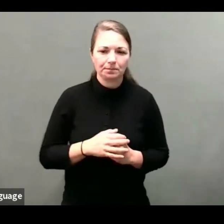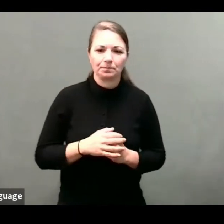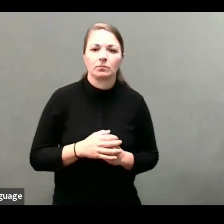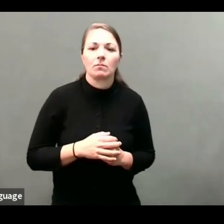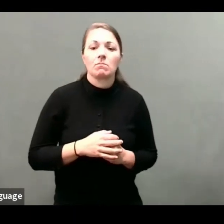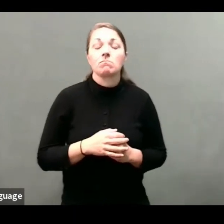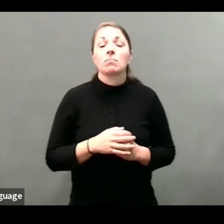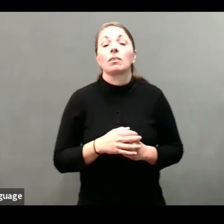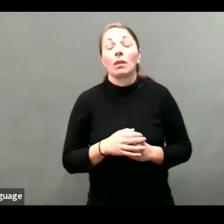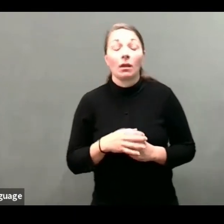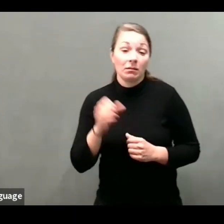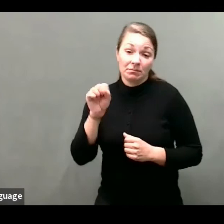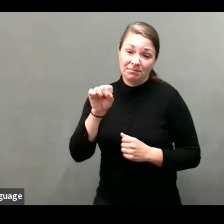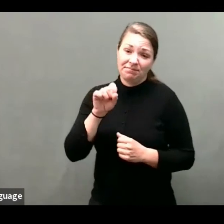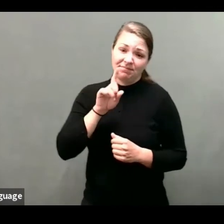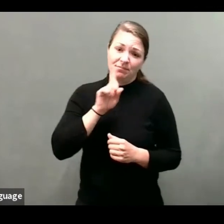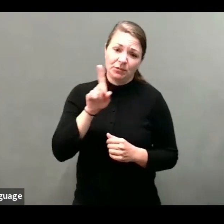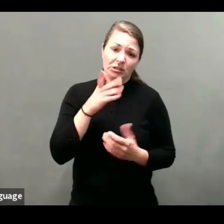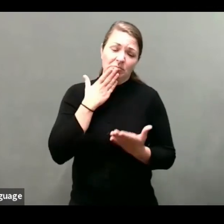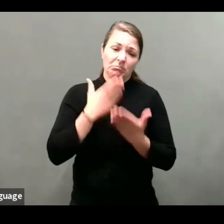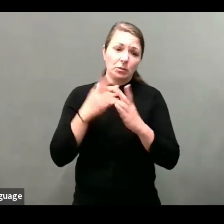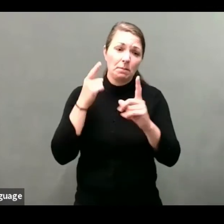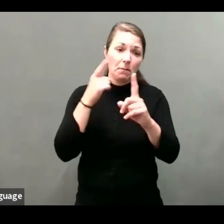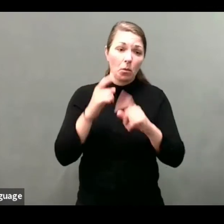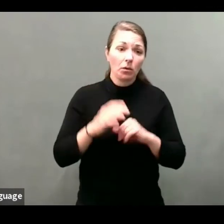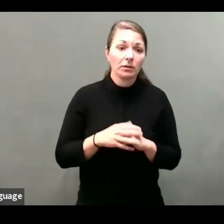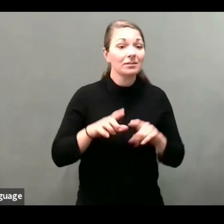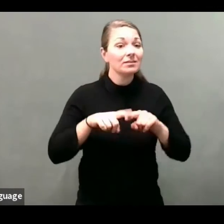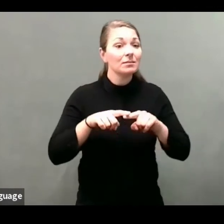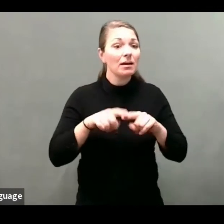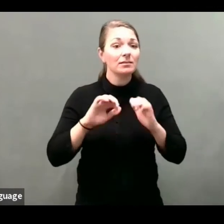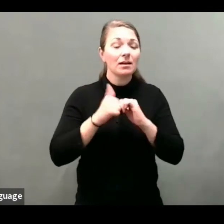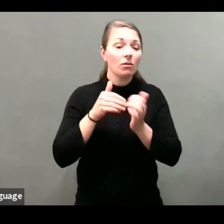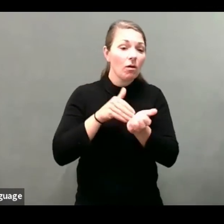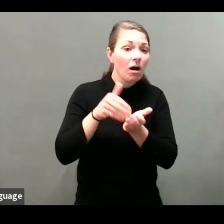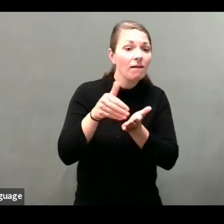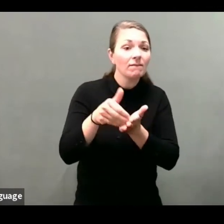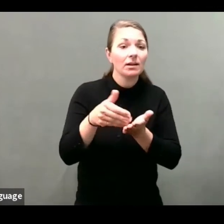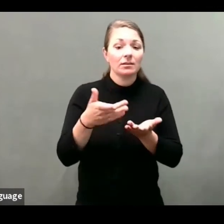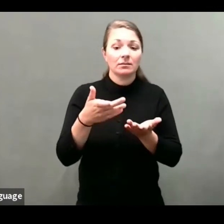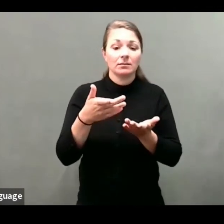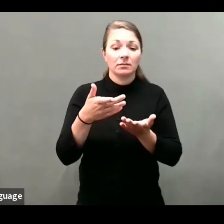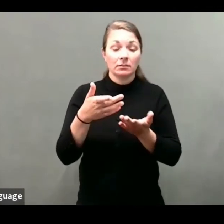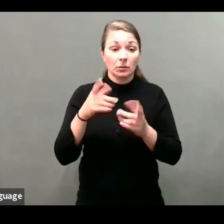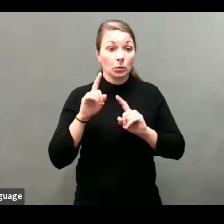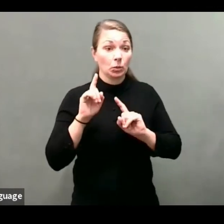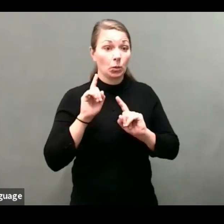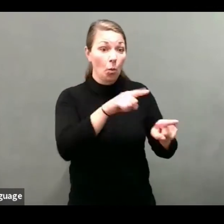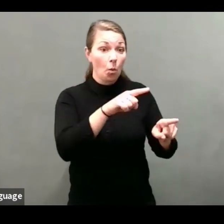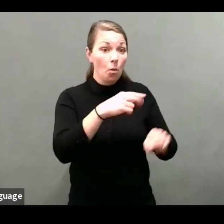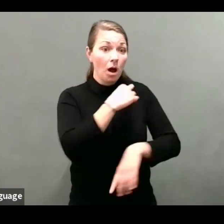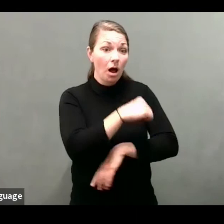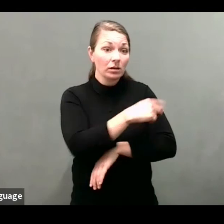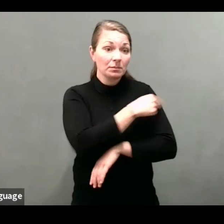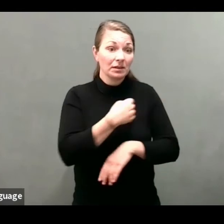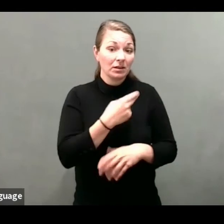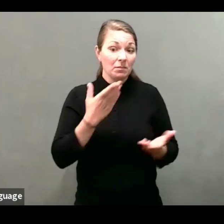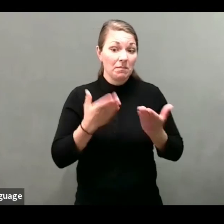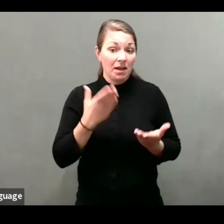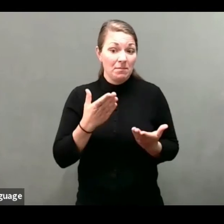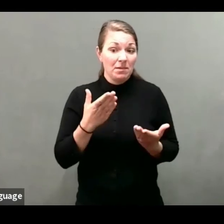also mention that depending on how often you end up responding to the hospital, you may end